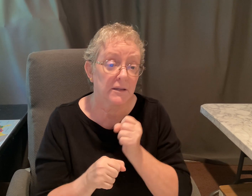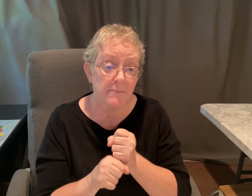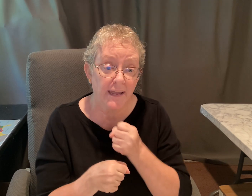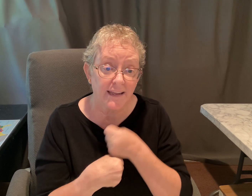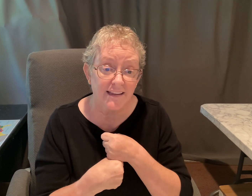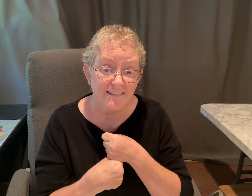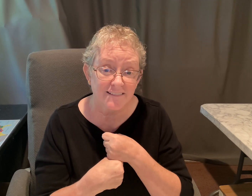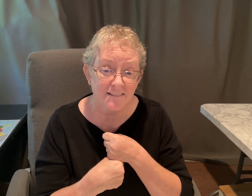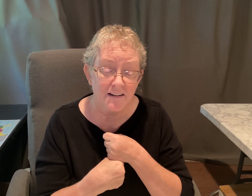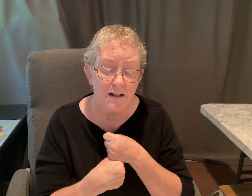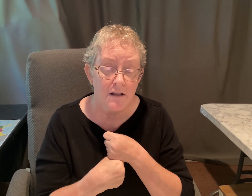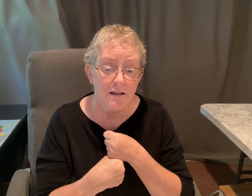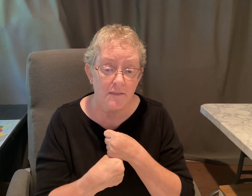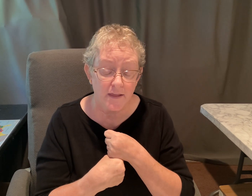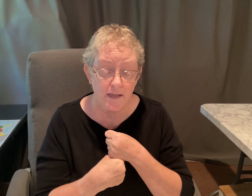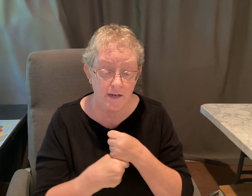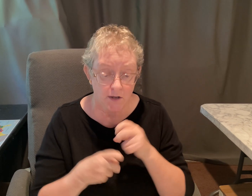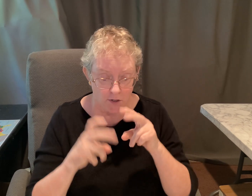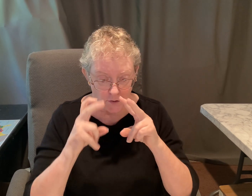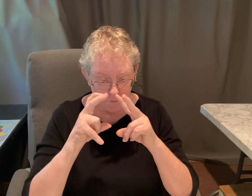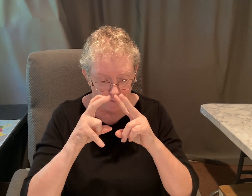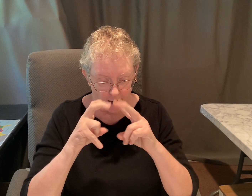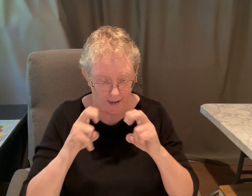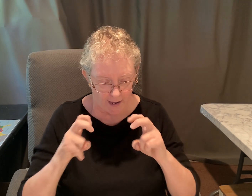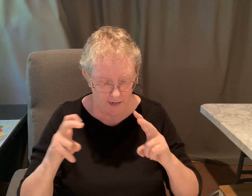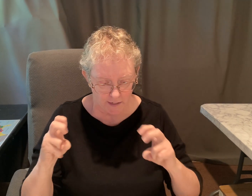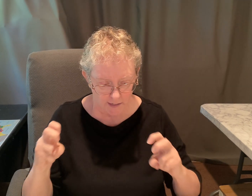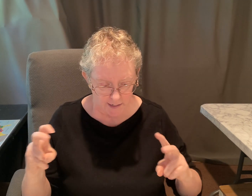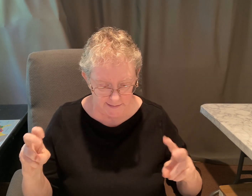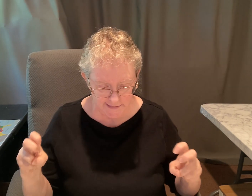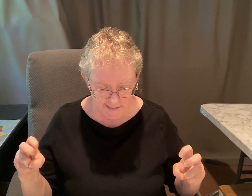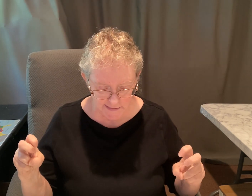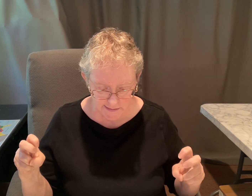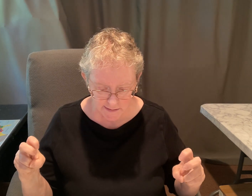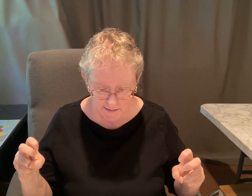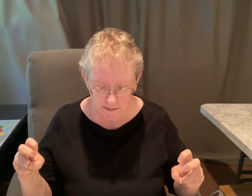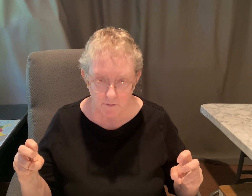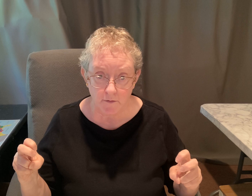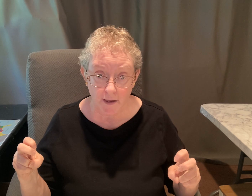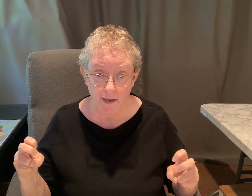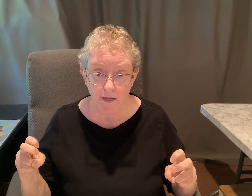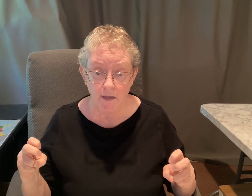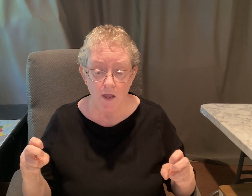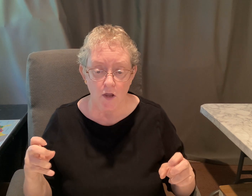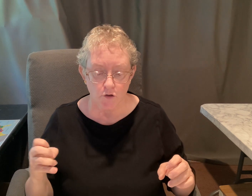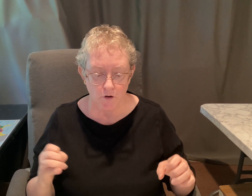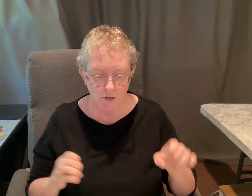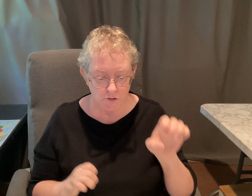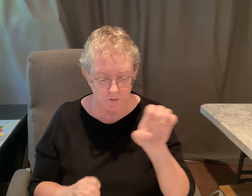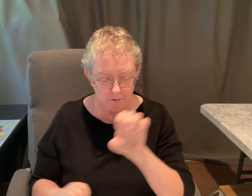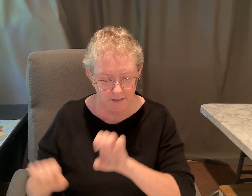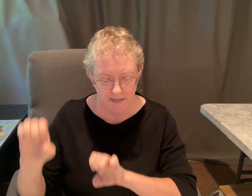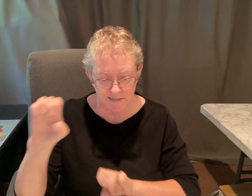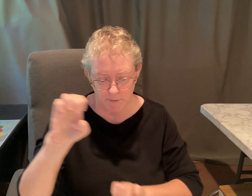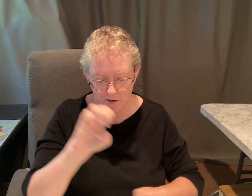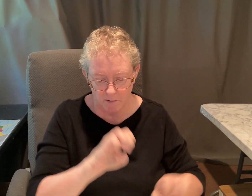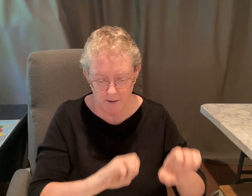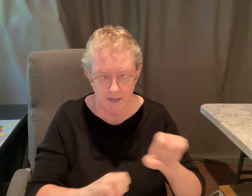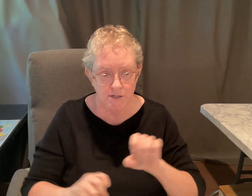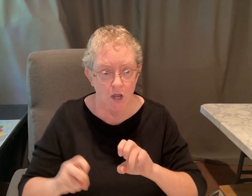make. Then you analyze it. Okay? You're going to do the experiment.